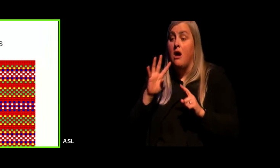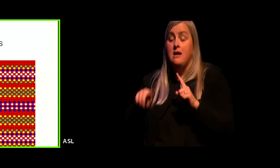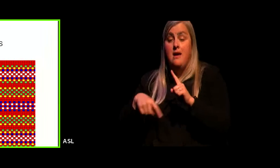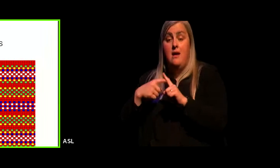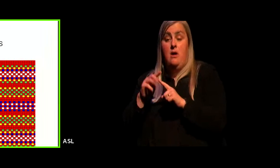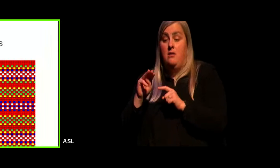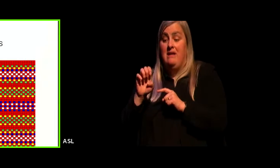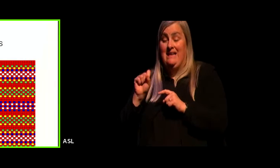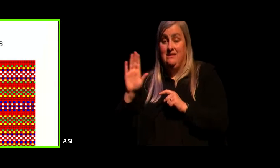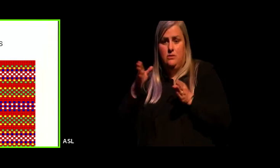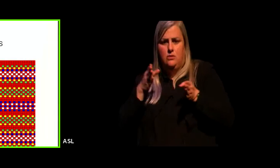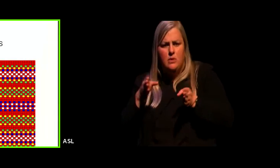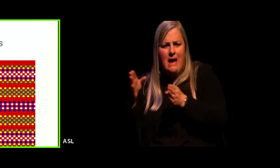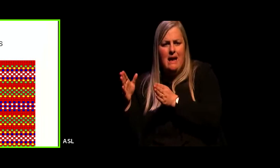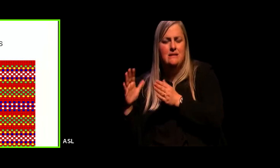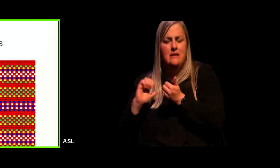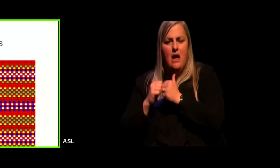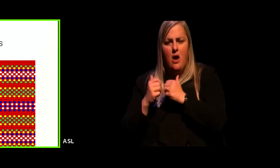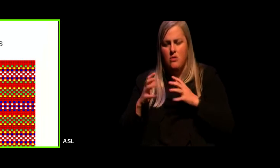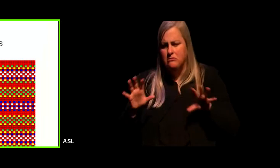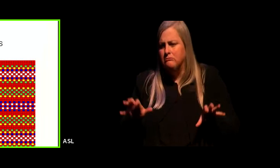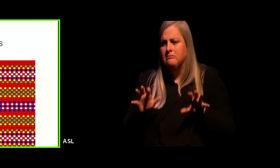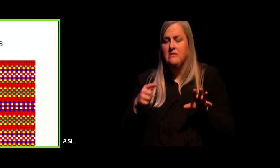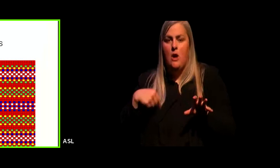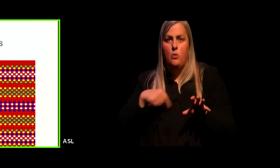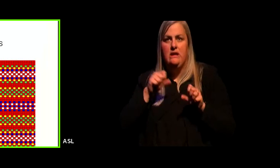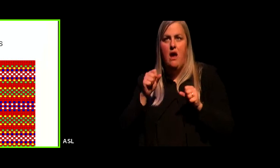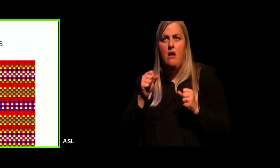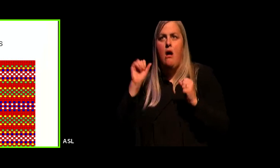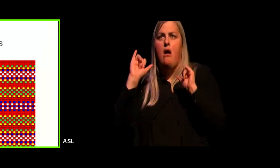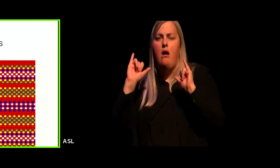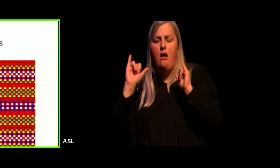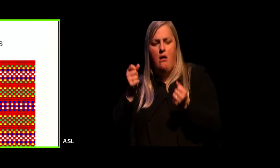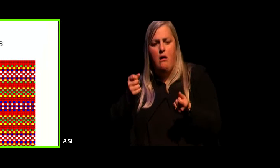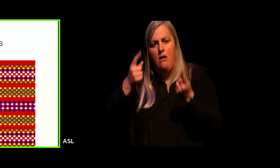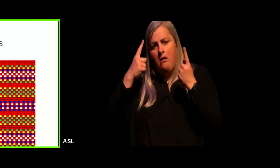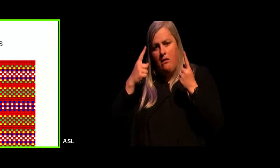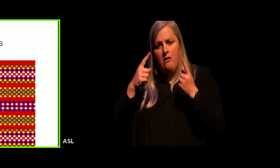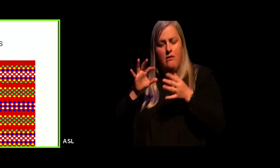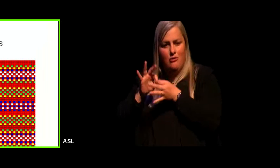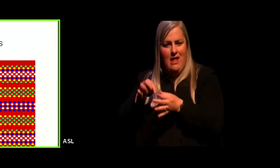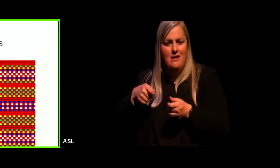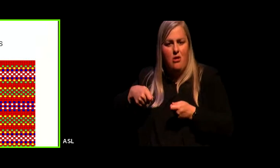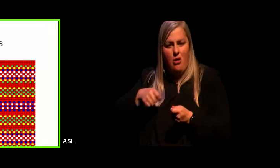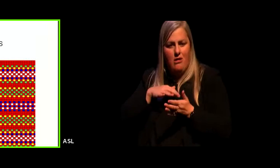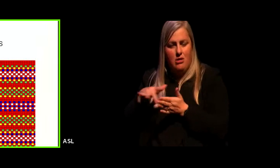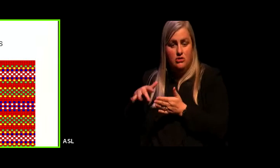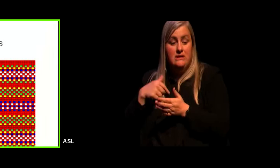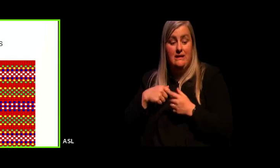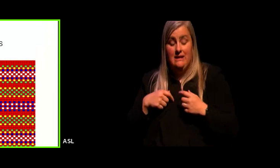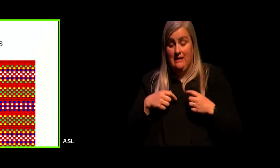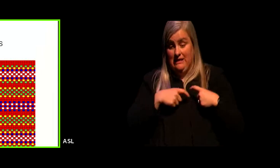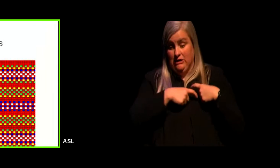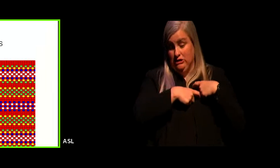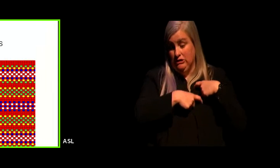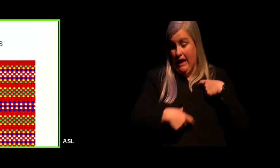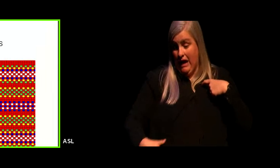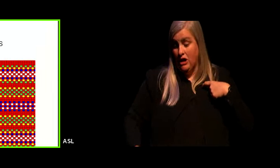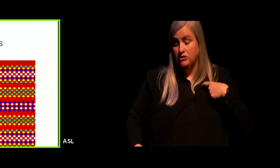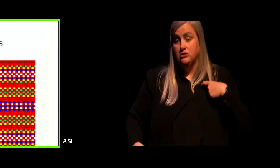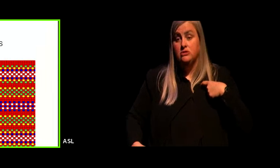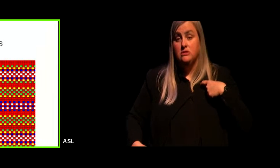being and knowing that we can understand archaeologically. So, and that the threads in the sash only make sense when they're woven